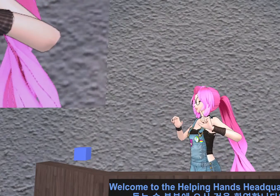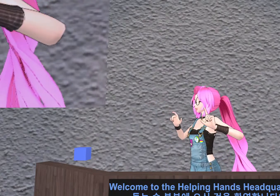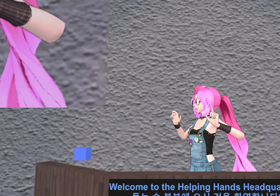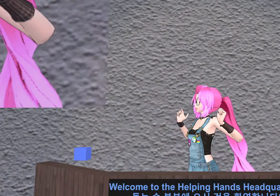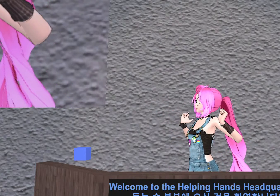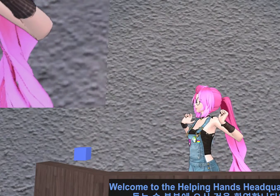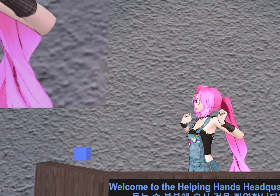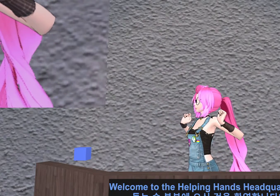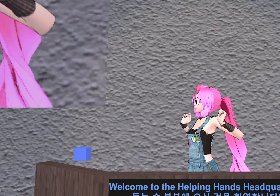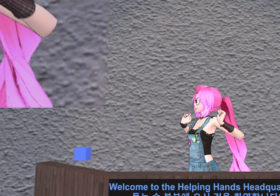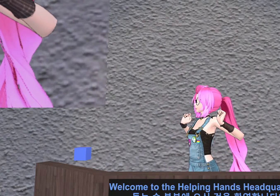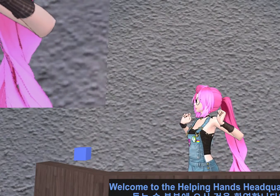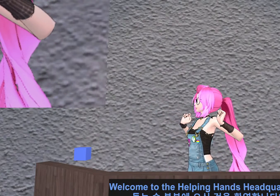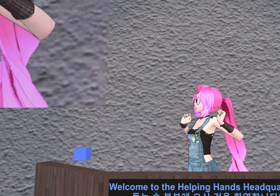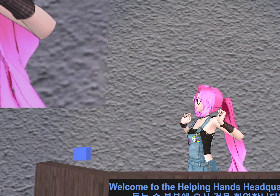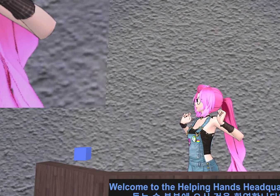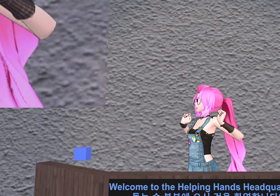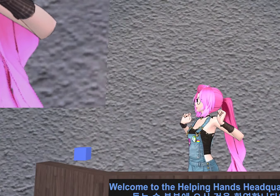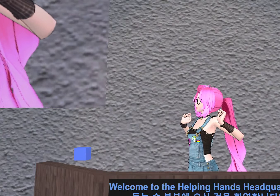be the last person, then we'll go take a photo.